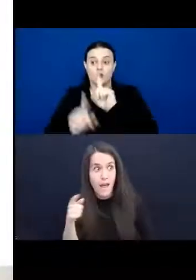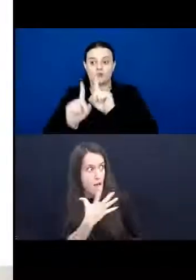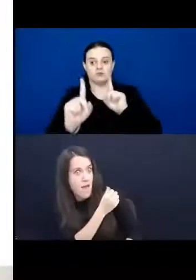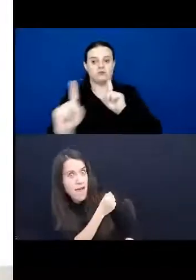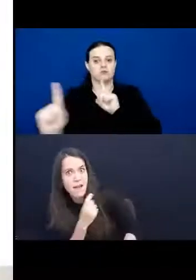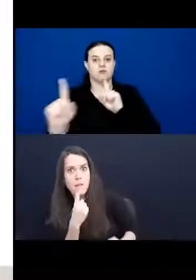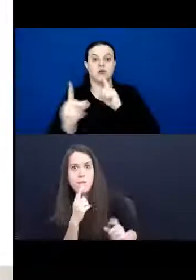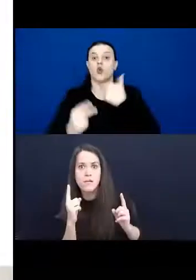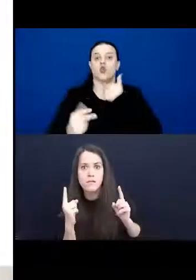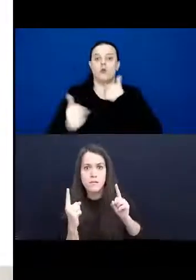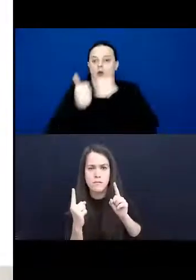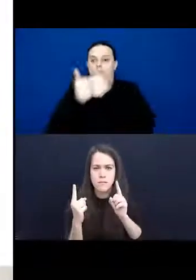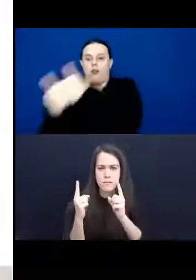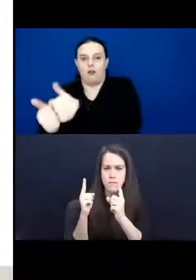suspect.